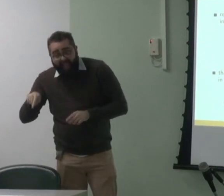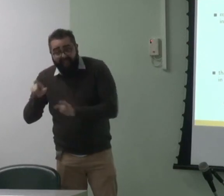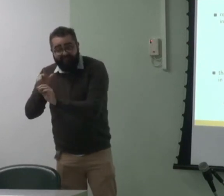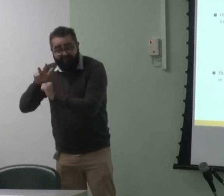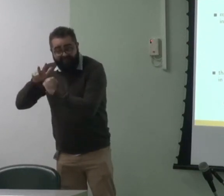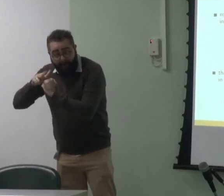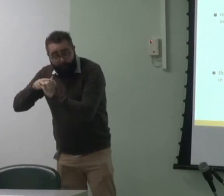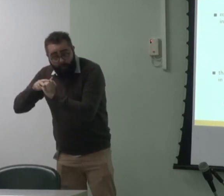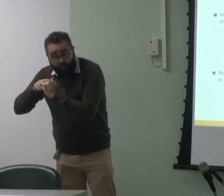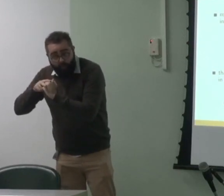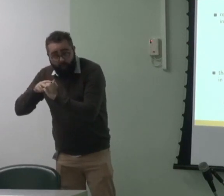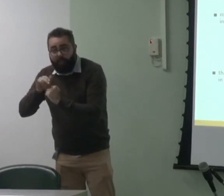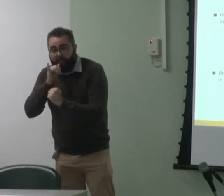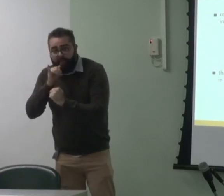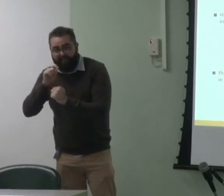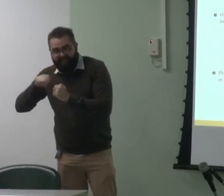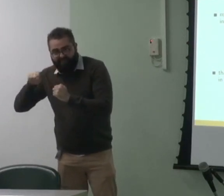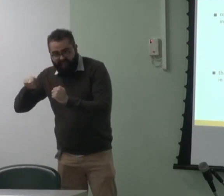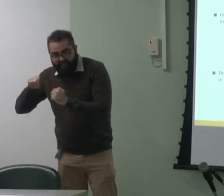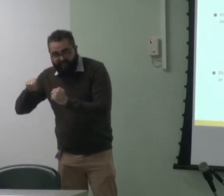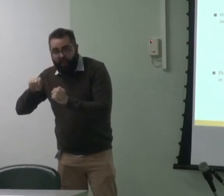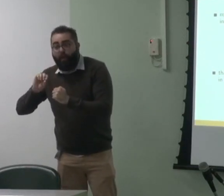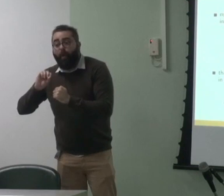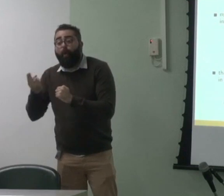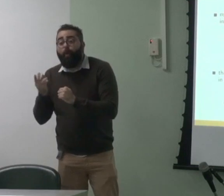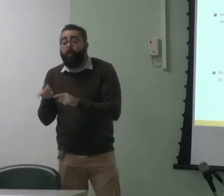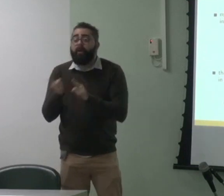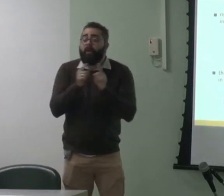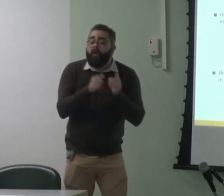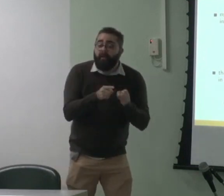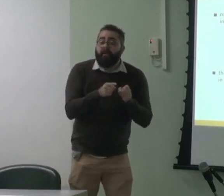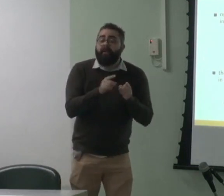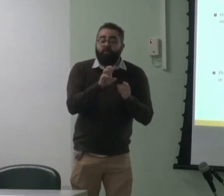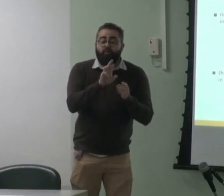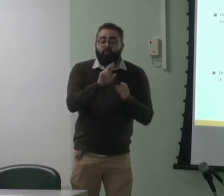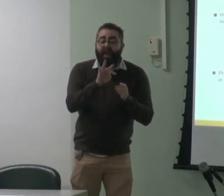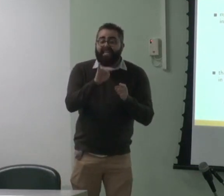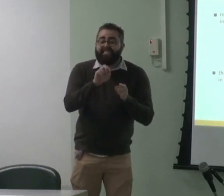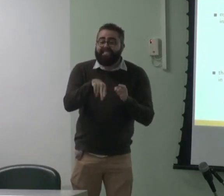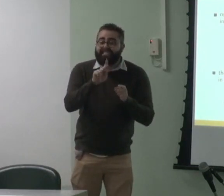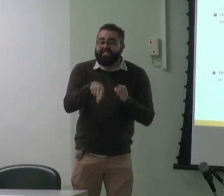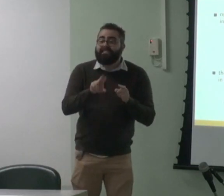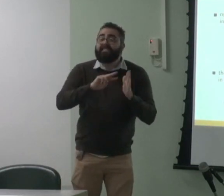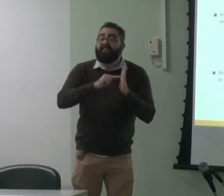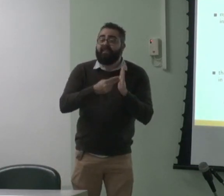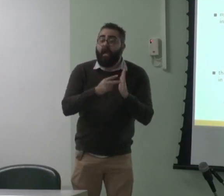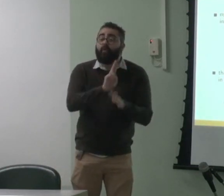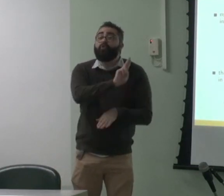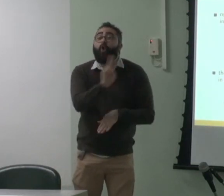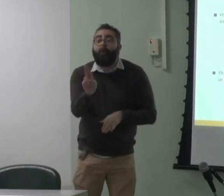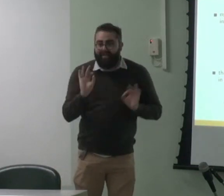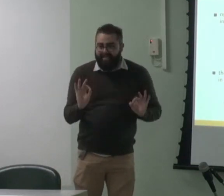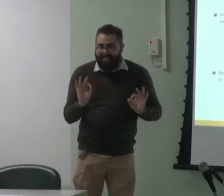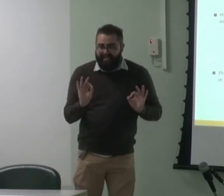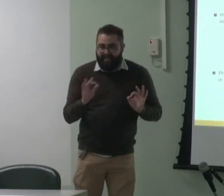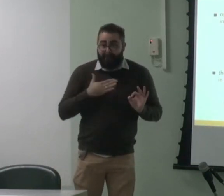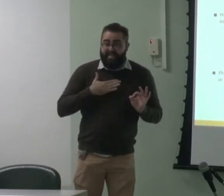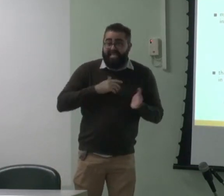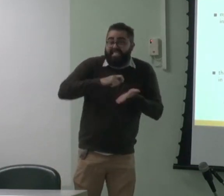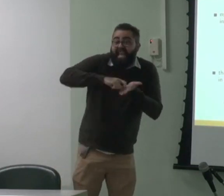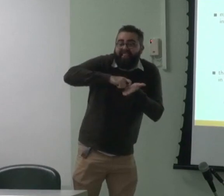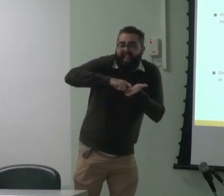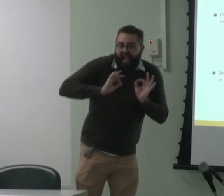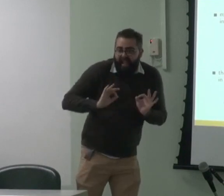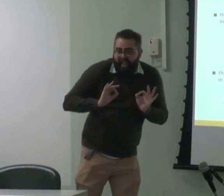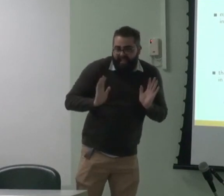writing a letter, so then the writing form will be assigned the lemma write, or if I'm using this word form